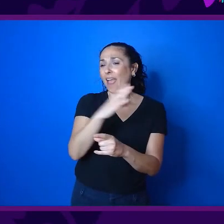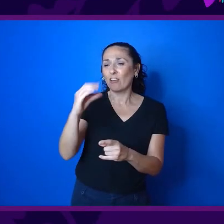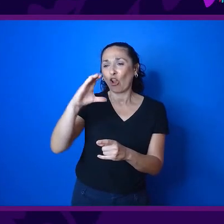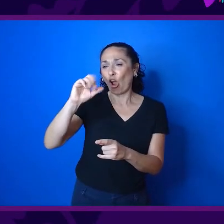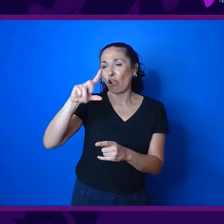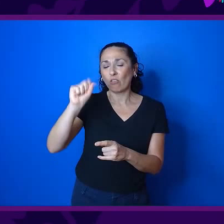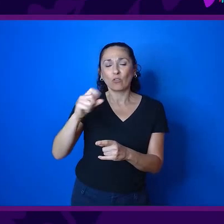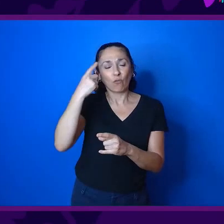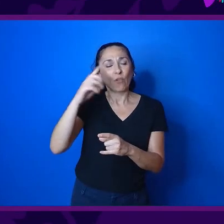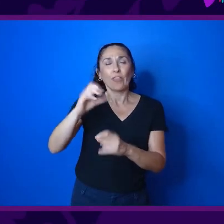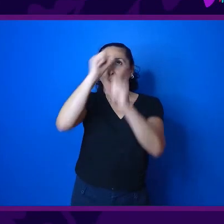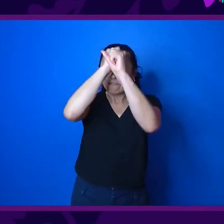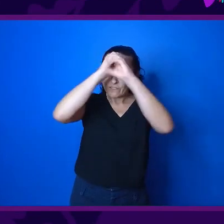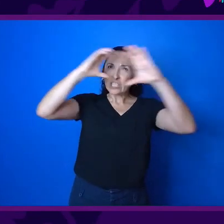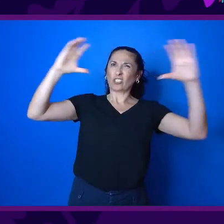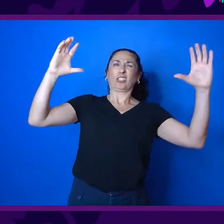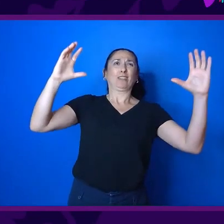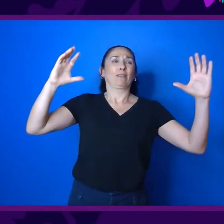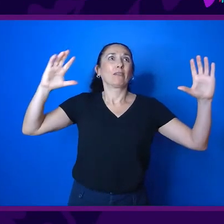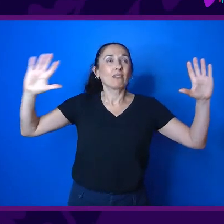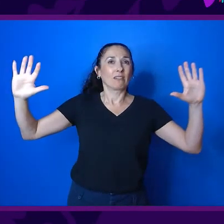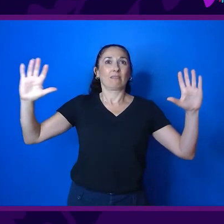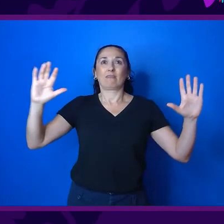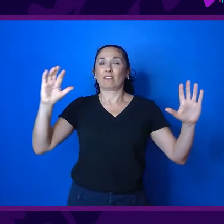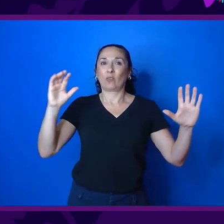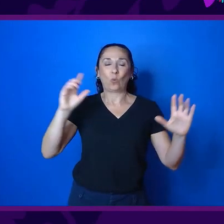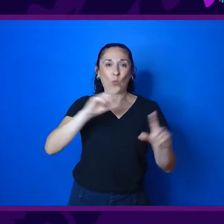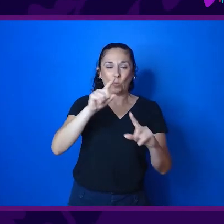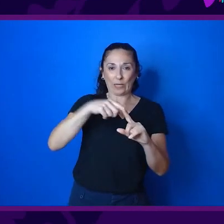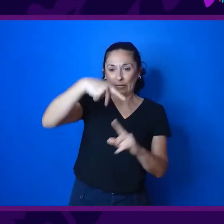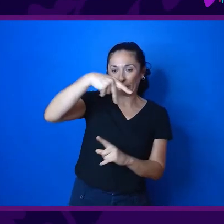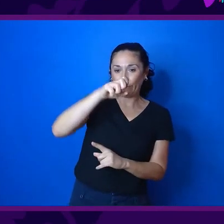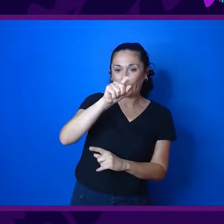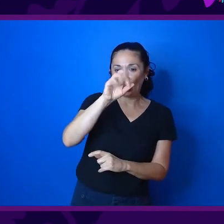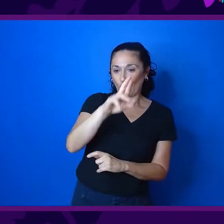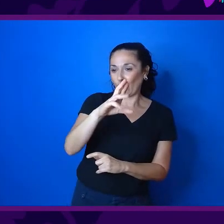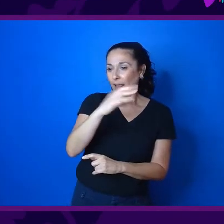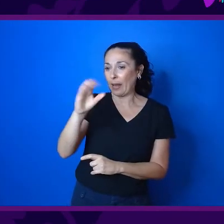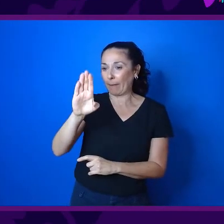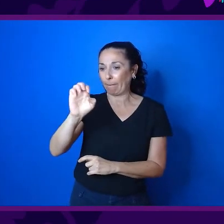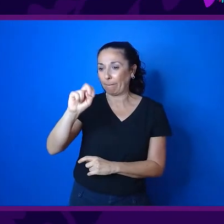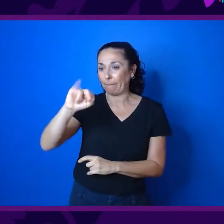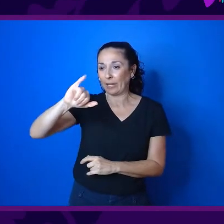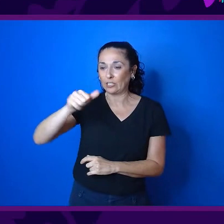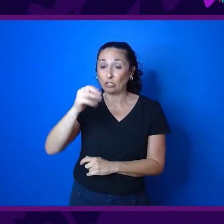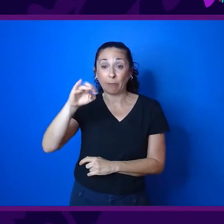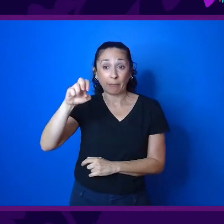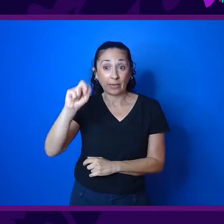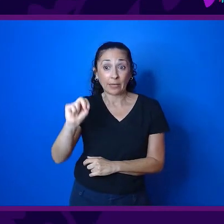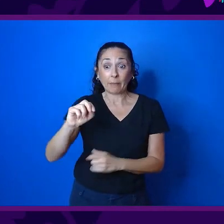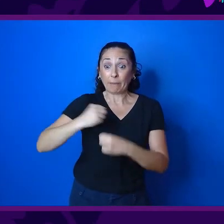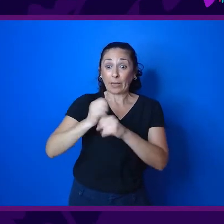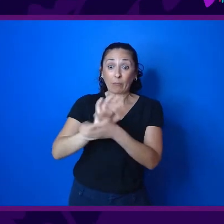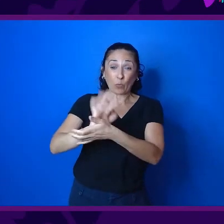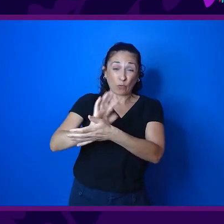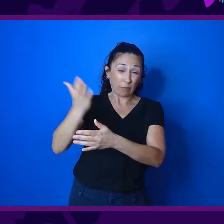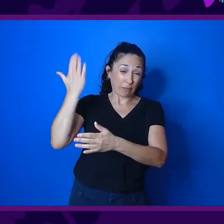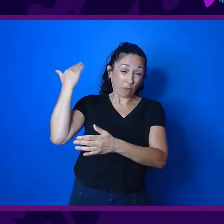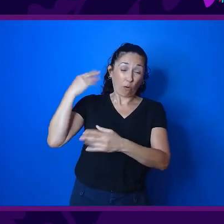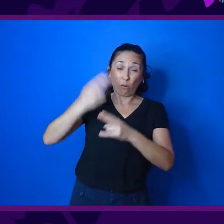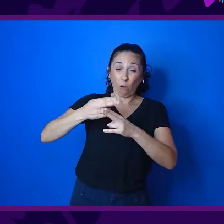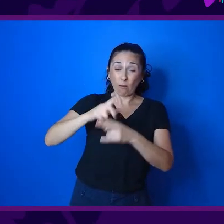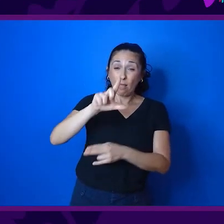out there when Peter and Benjamin made the movie La Misión. And they were that movie was